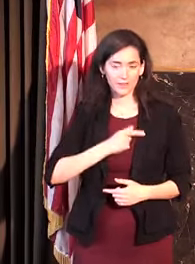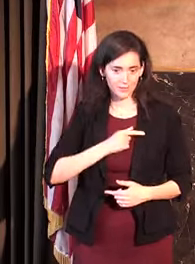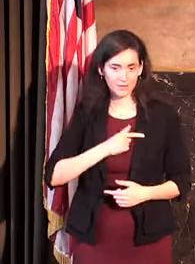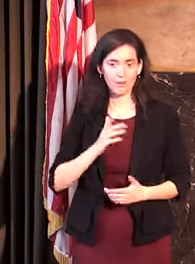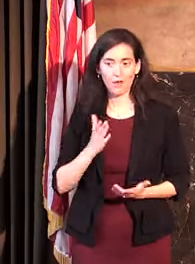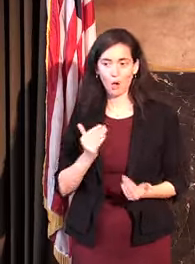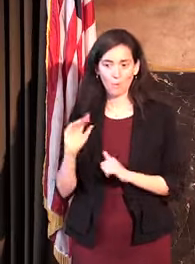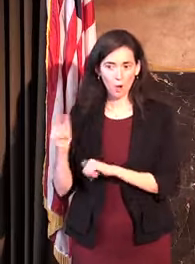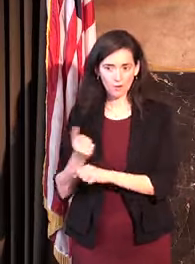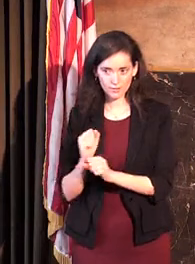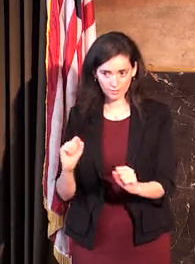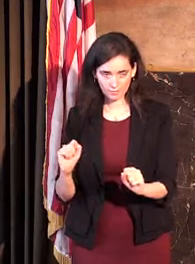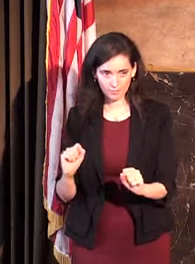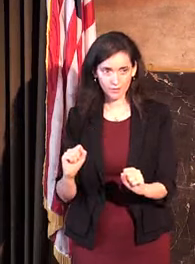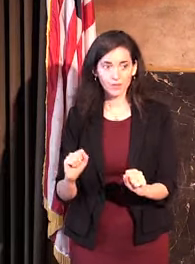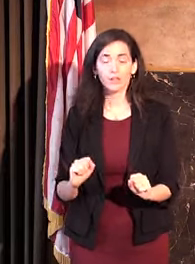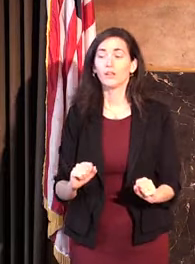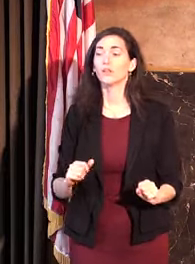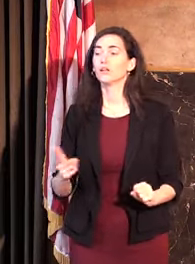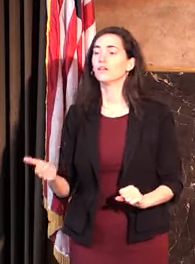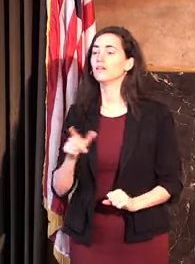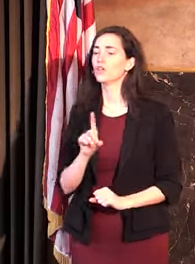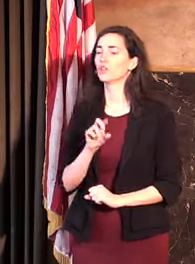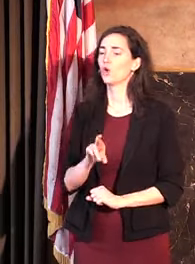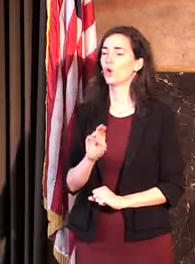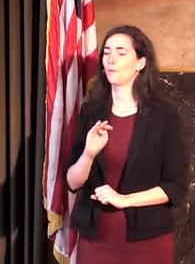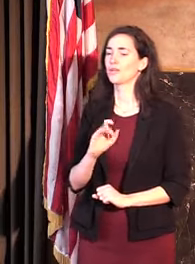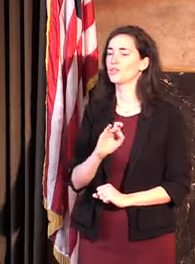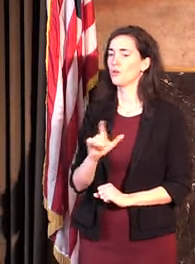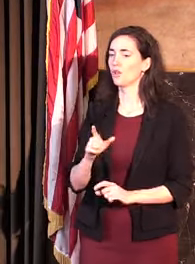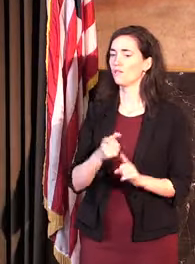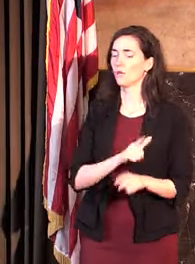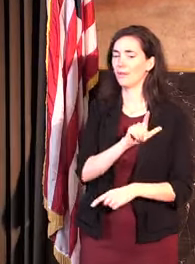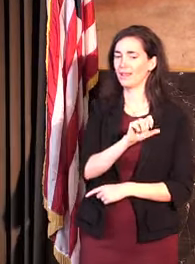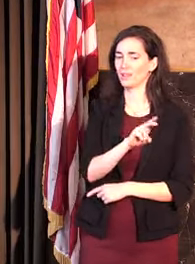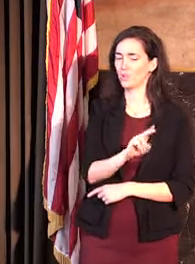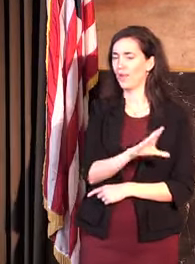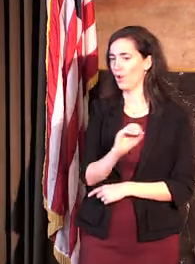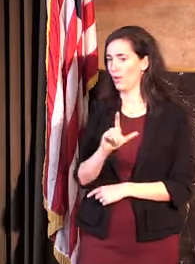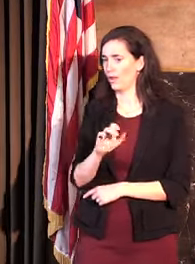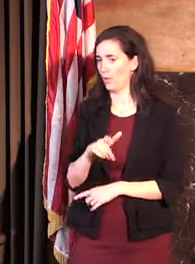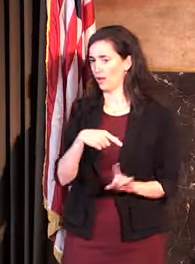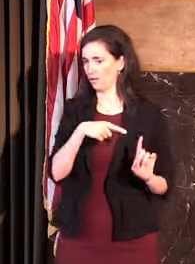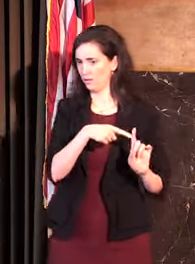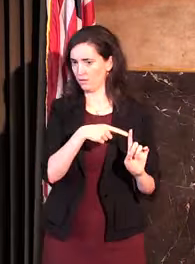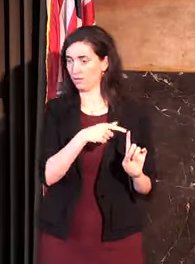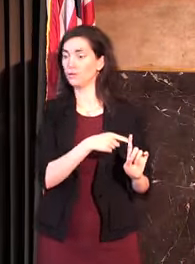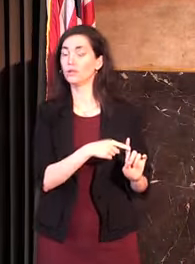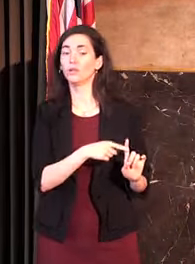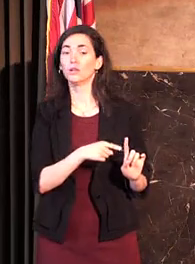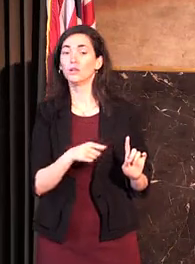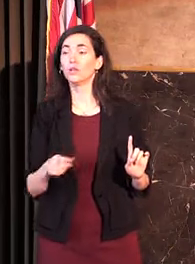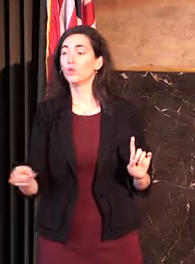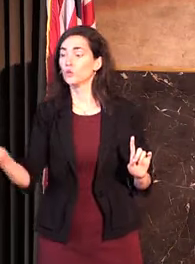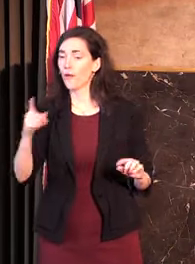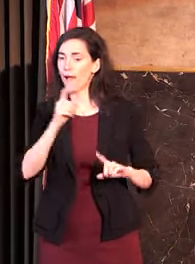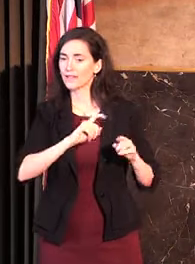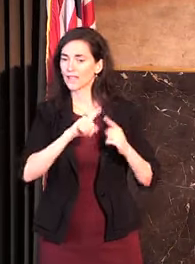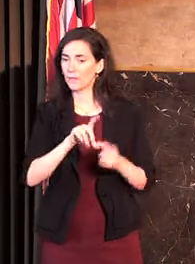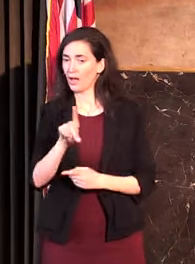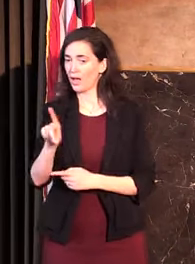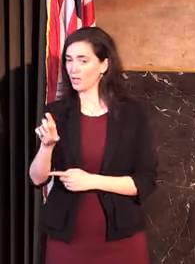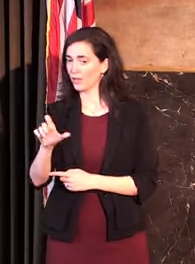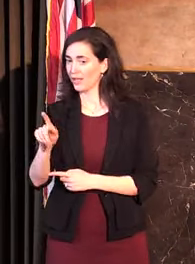safe. Pleased to have Dr. Mitchell here from LSU and Our Lady of the Lake. And I think it's important, as you ask the question about Delta,